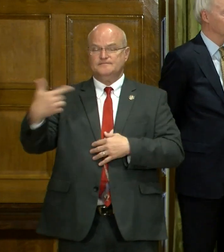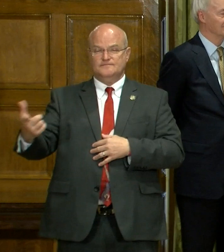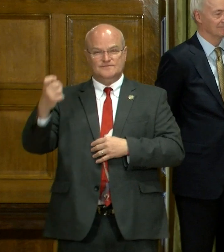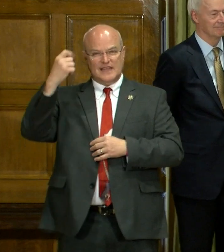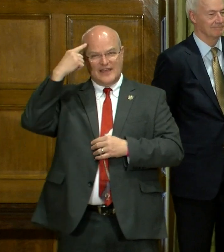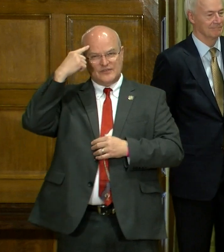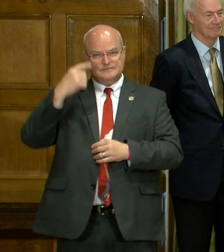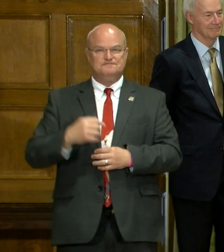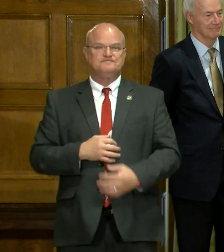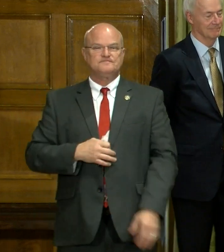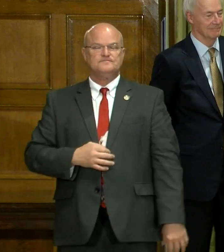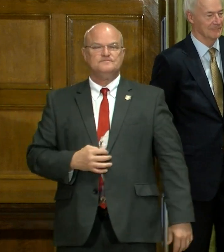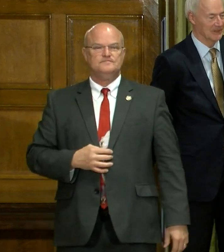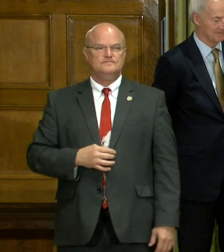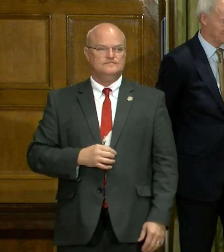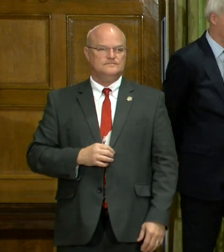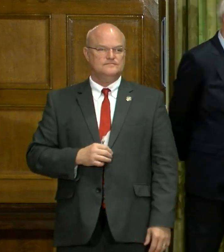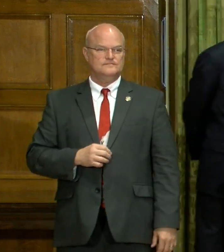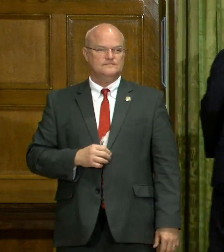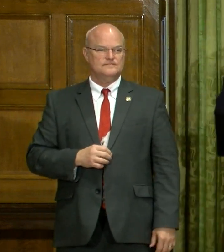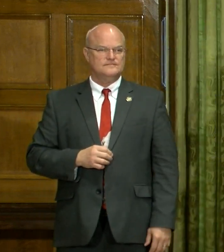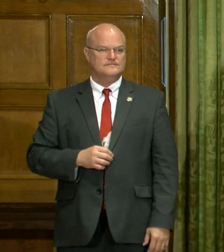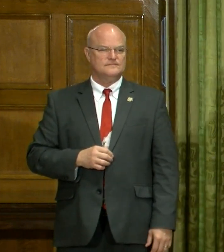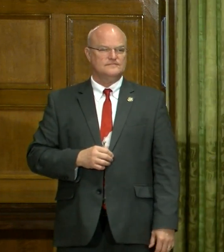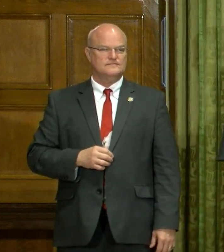over to the governor.